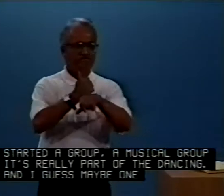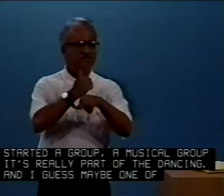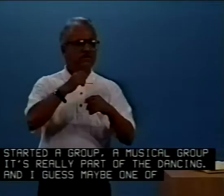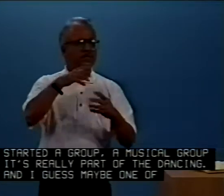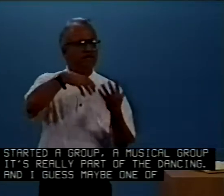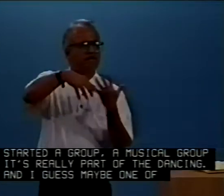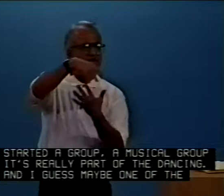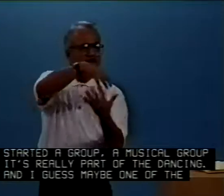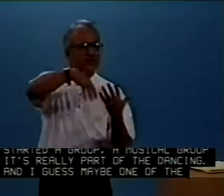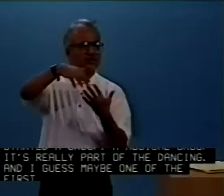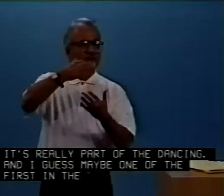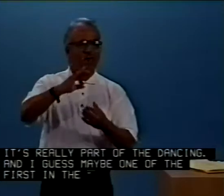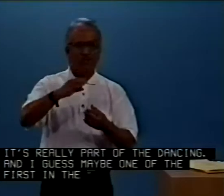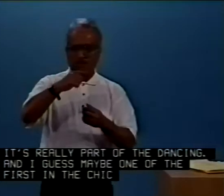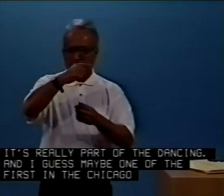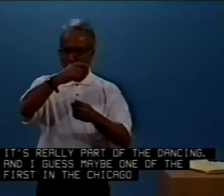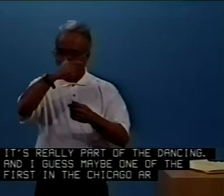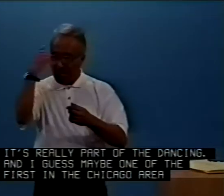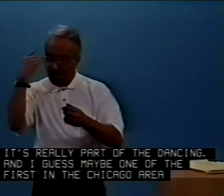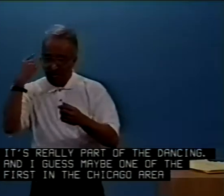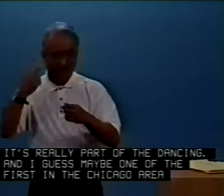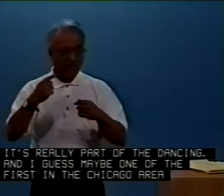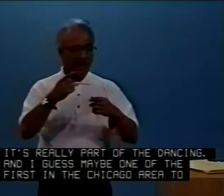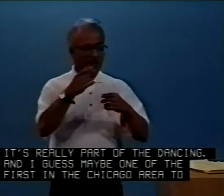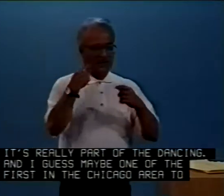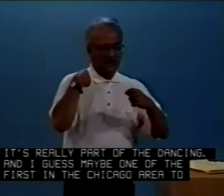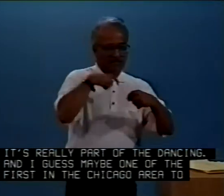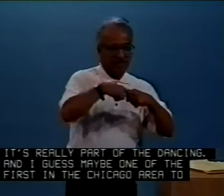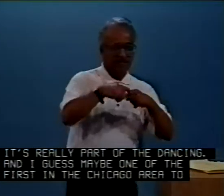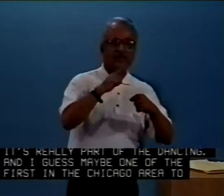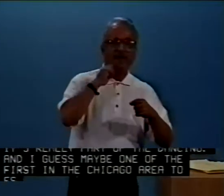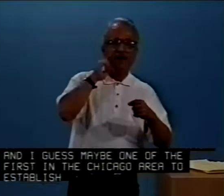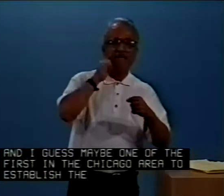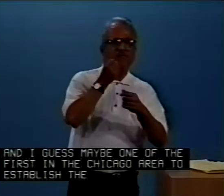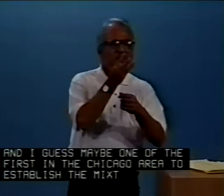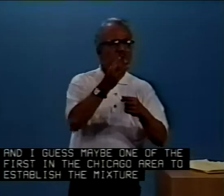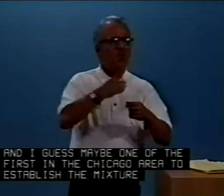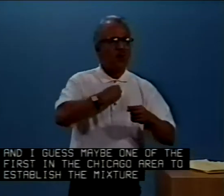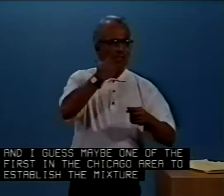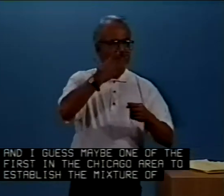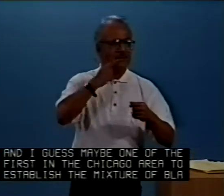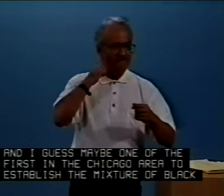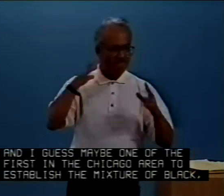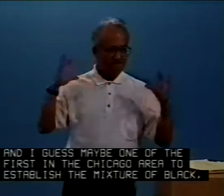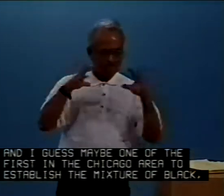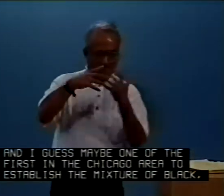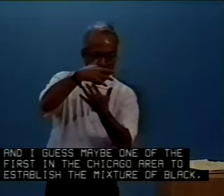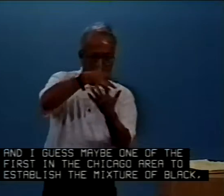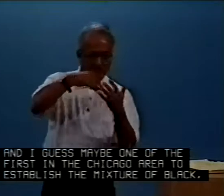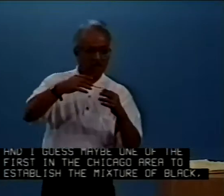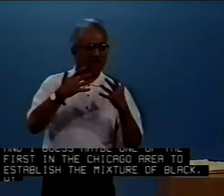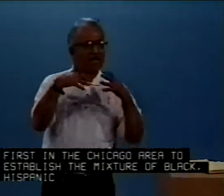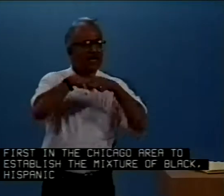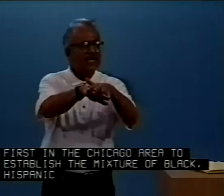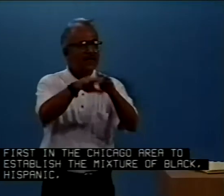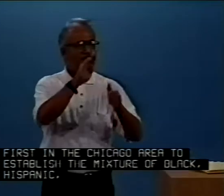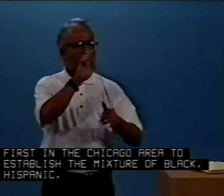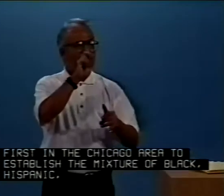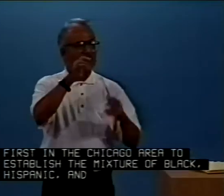to establish the mixture of black, Hispanic, and deaf, with a few Caucasians.